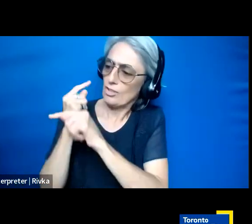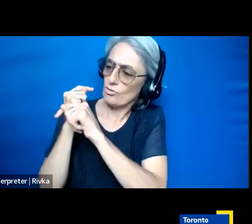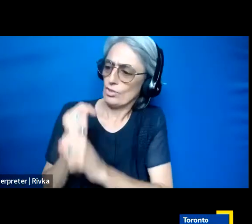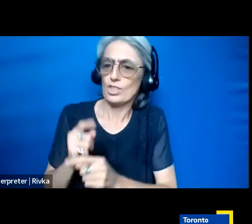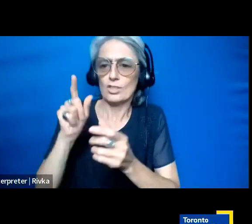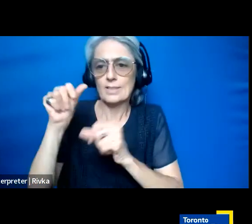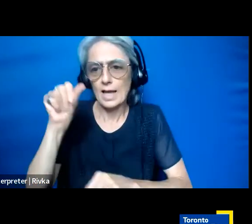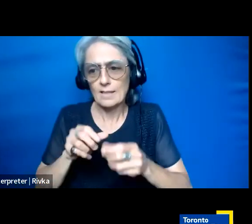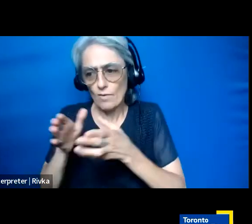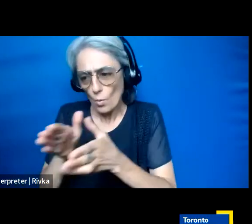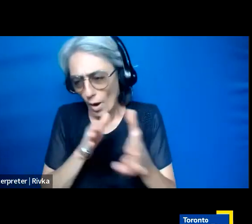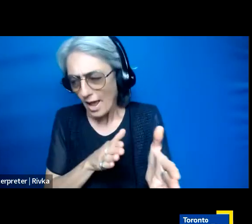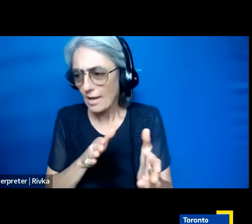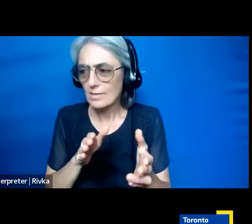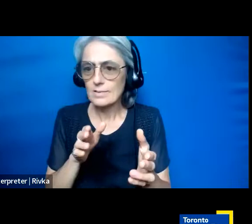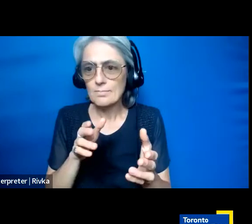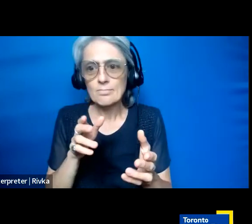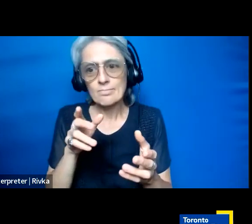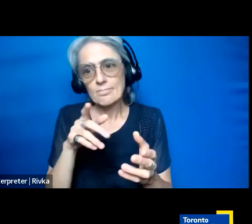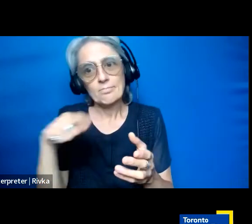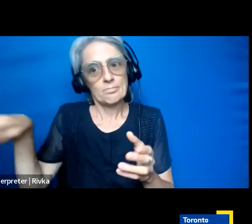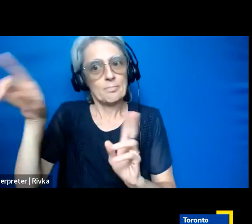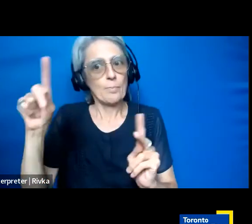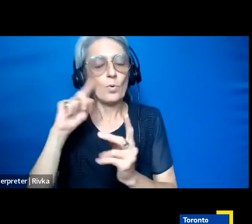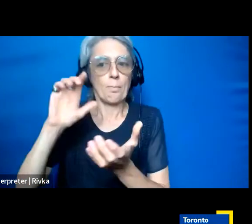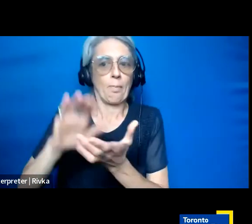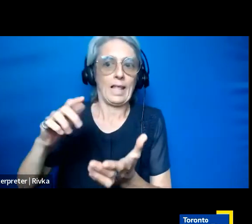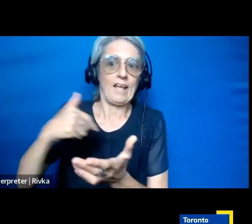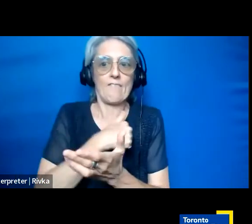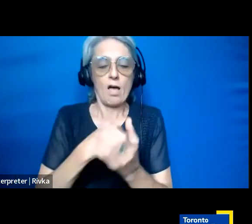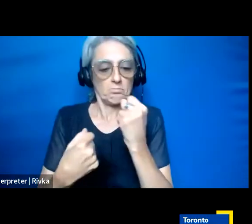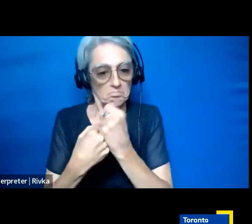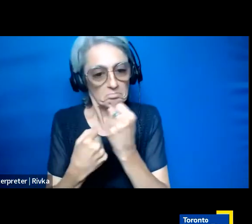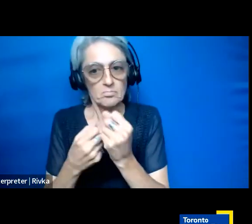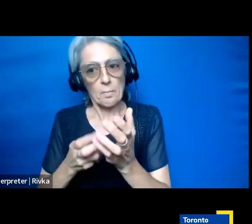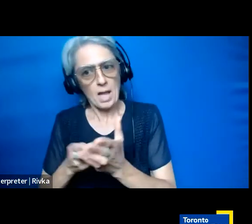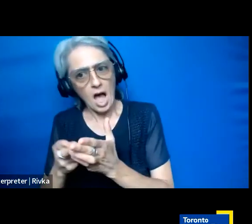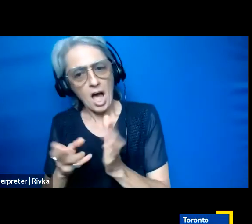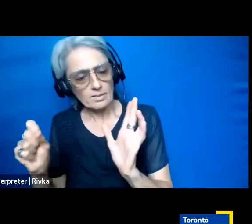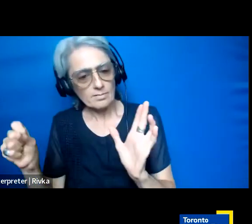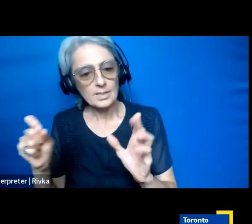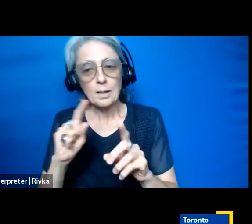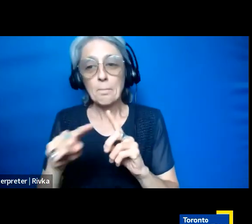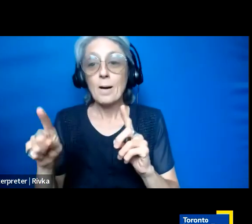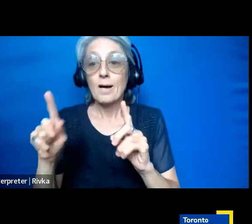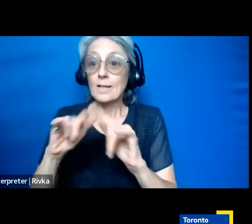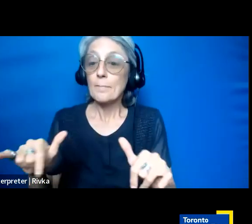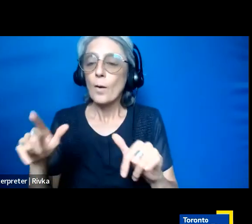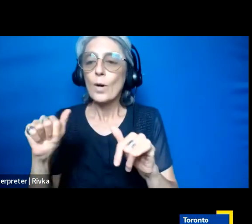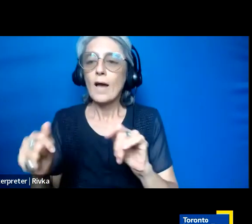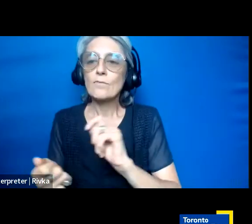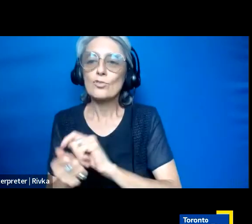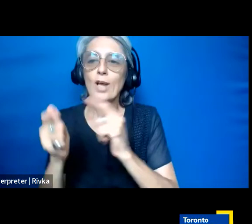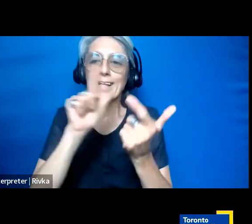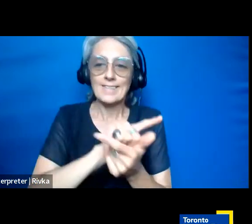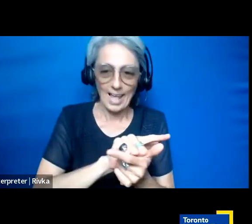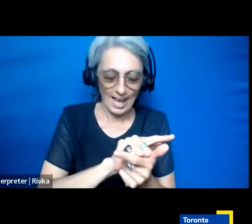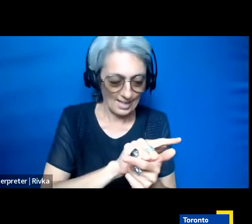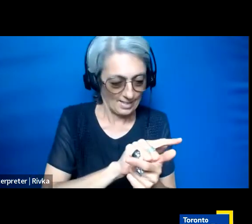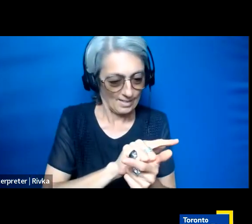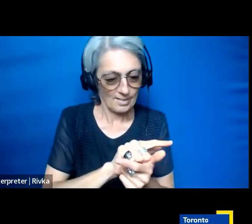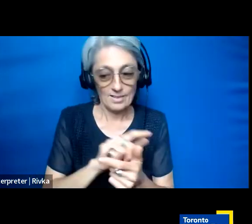credible and to be honest. But we need to then also translate our research